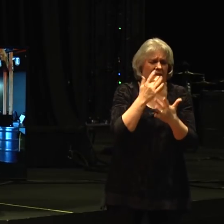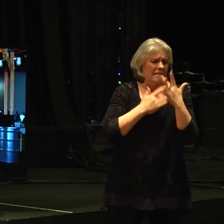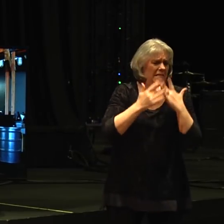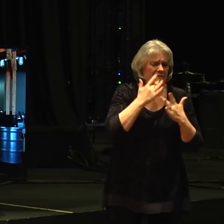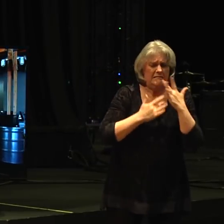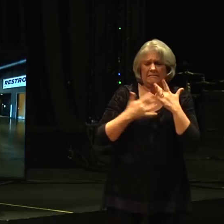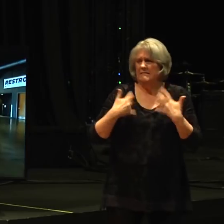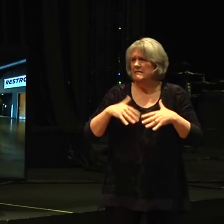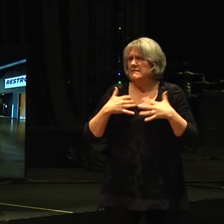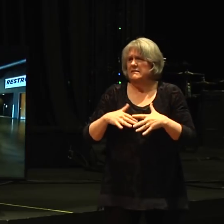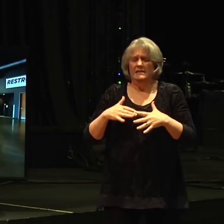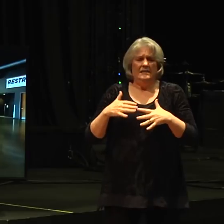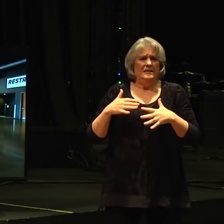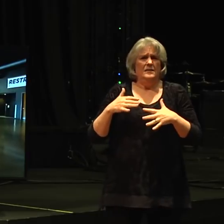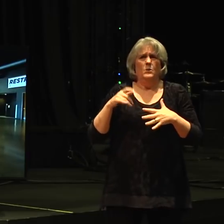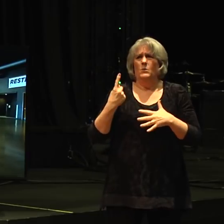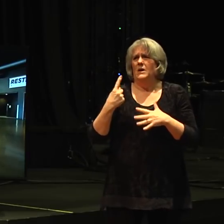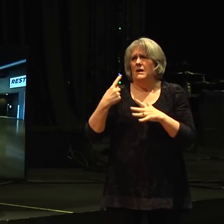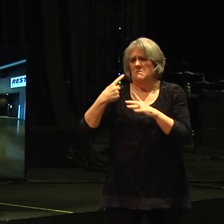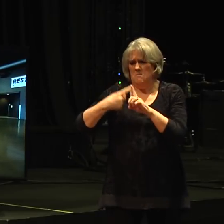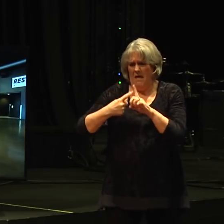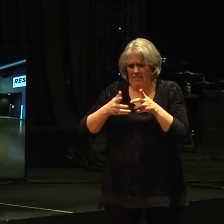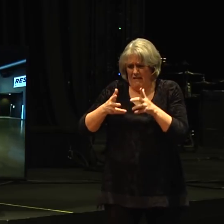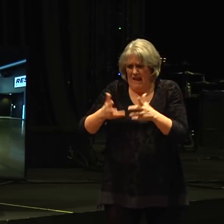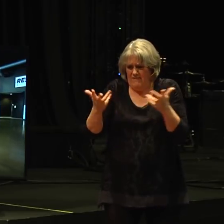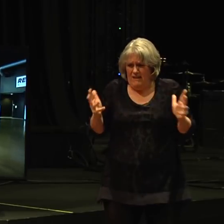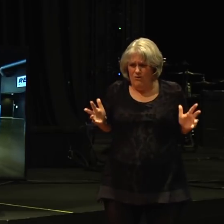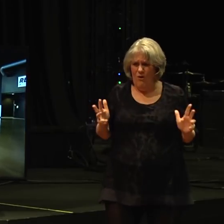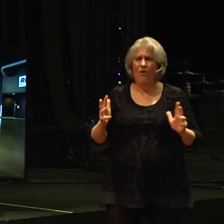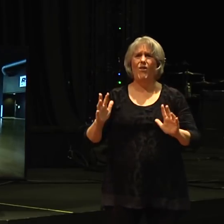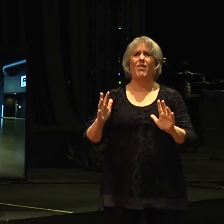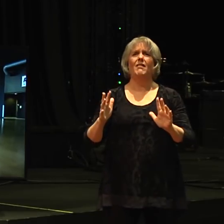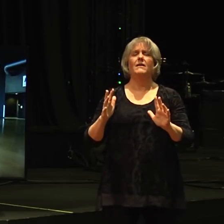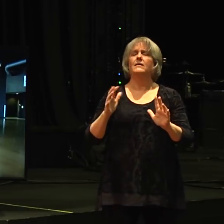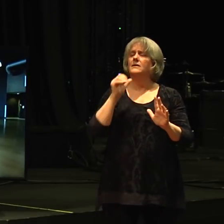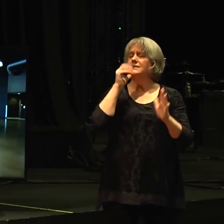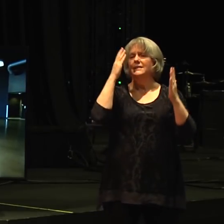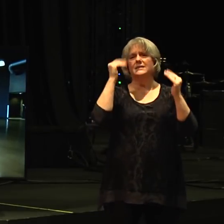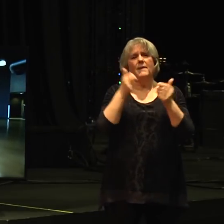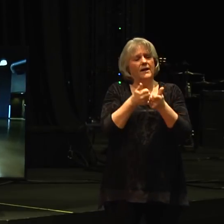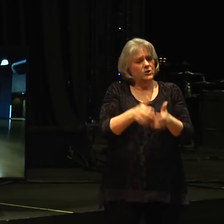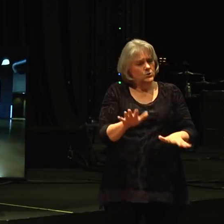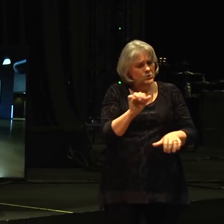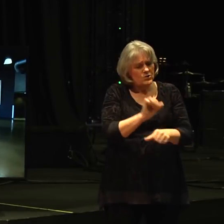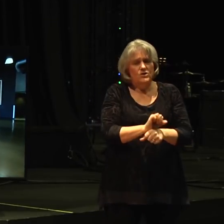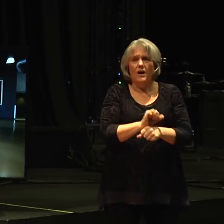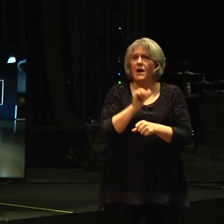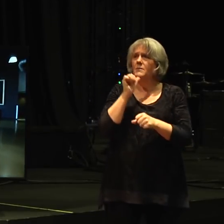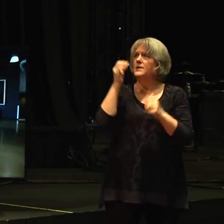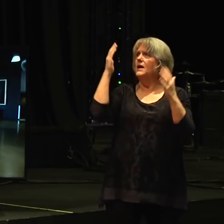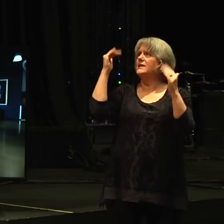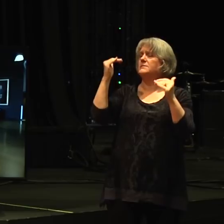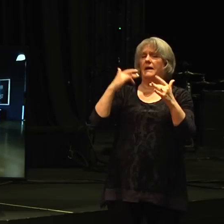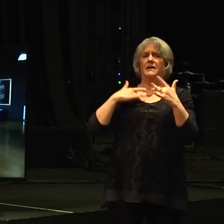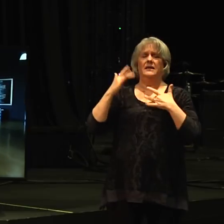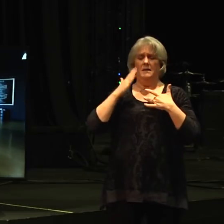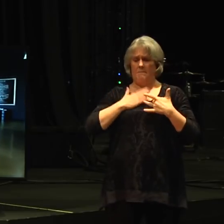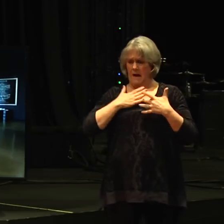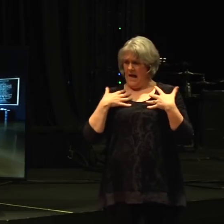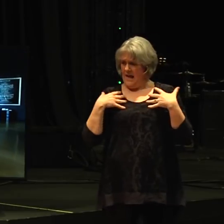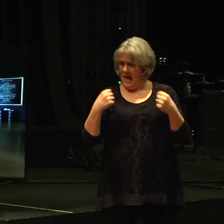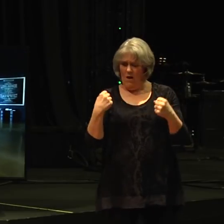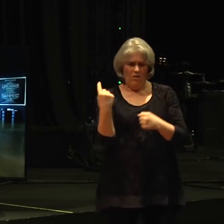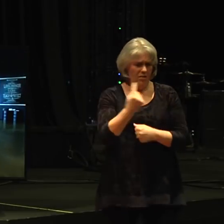single week, seeing that we got a month of runway and then we're out. We didn't expect to lose jobs. We didn't expect to be concerned about our health all the